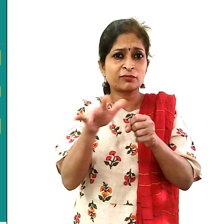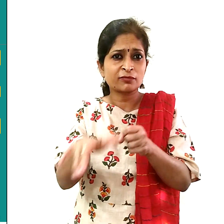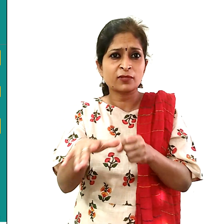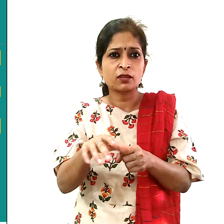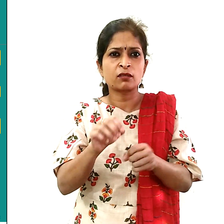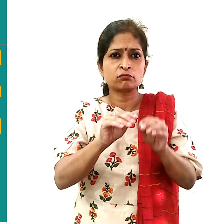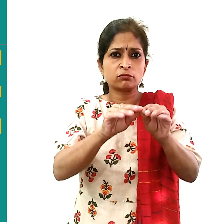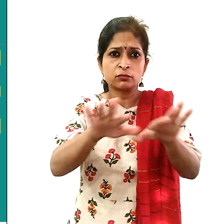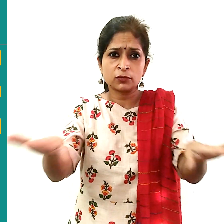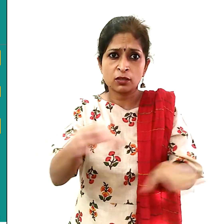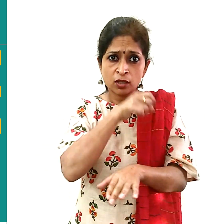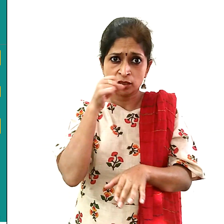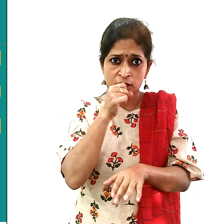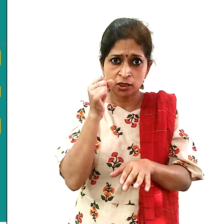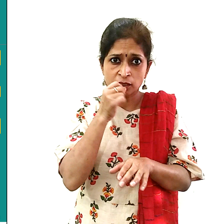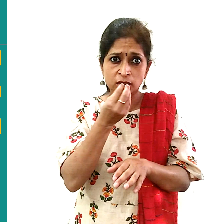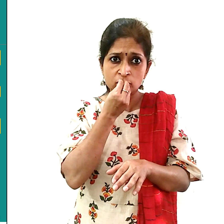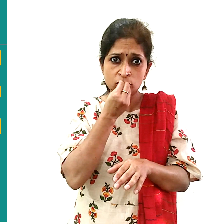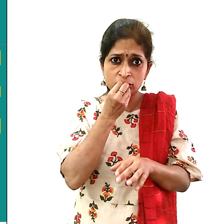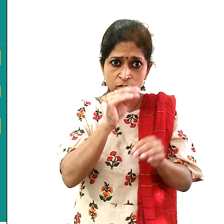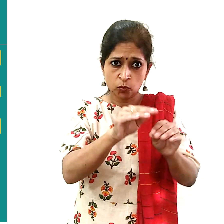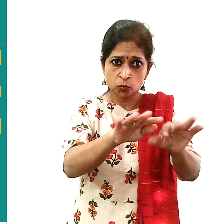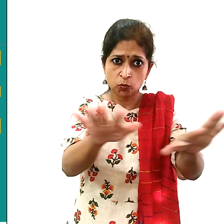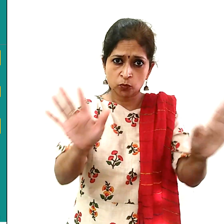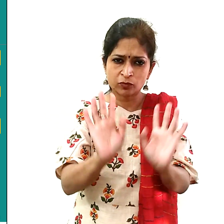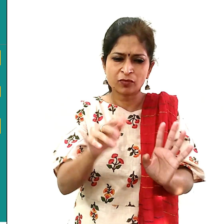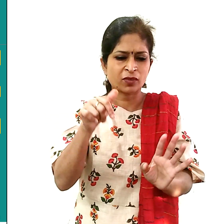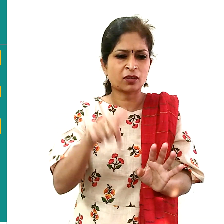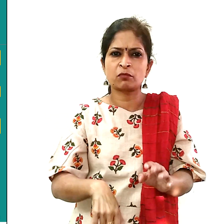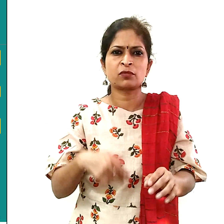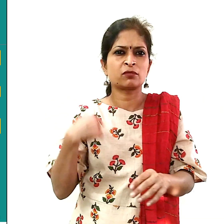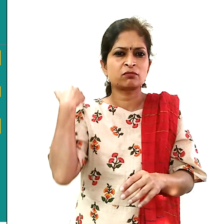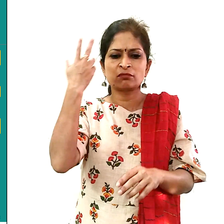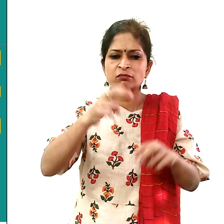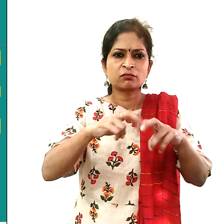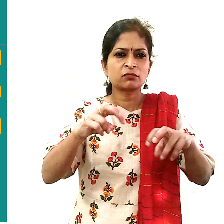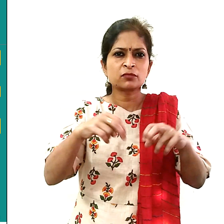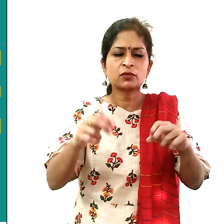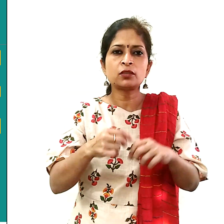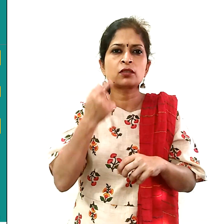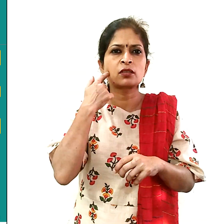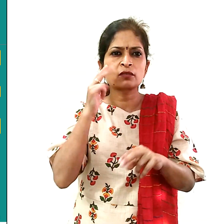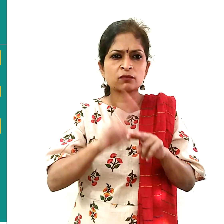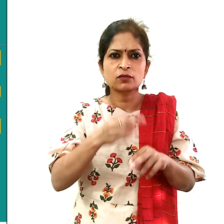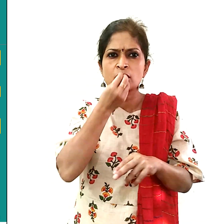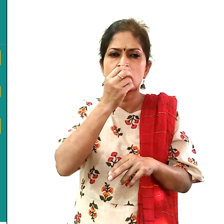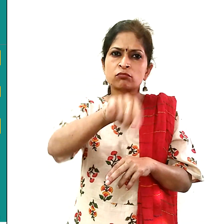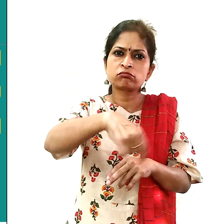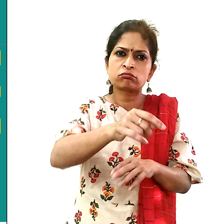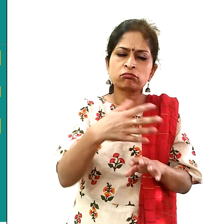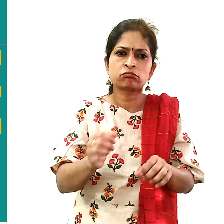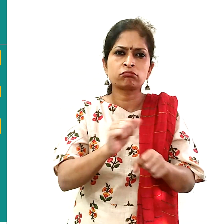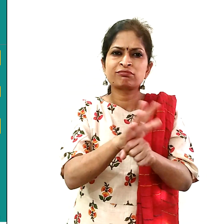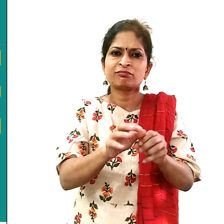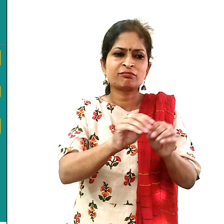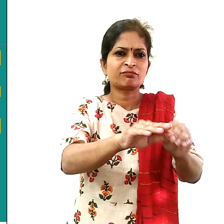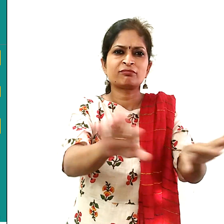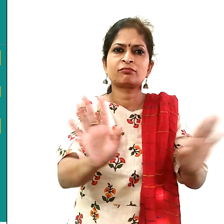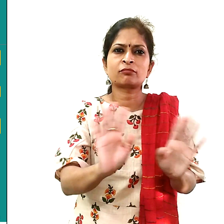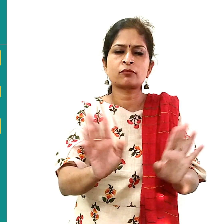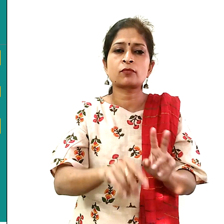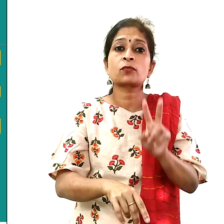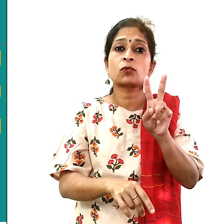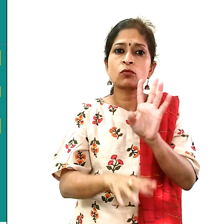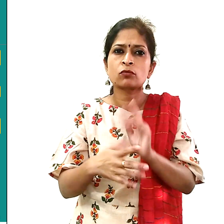food, especially eating chicken, eggs and meat? There is no conclusive evidence that the properly cooked food transmits